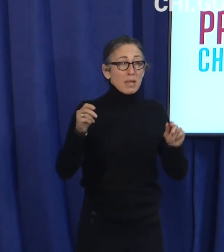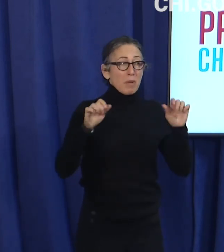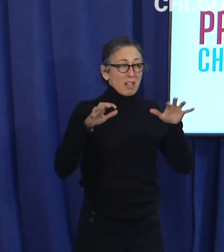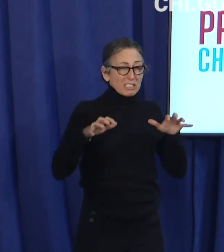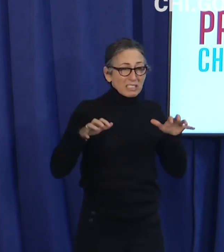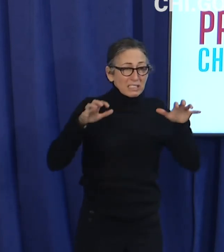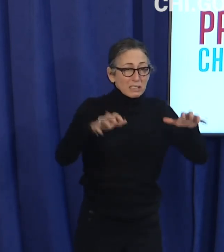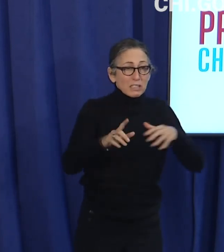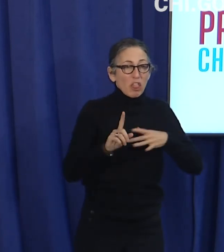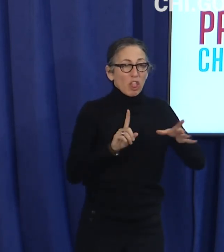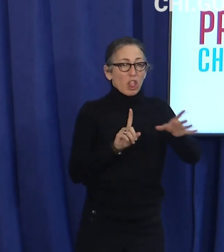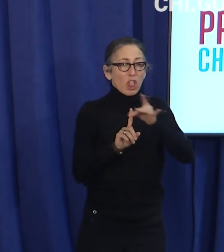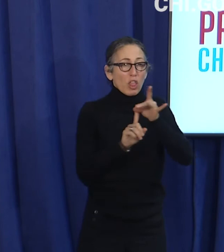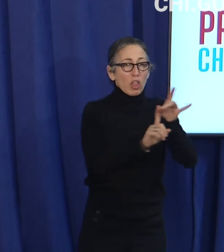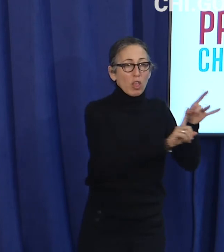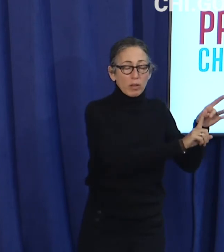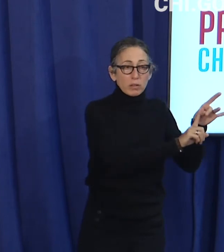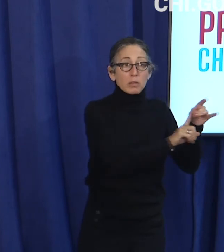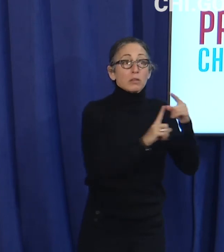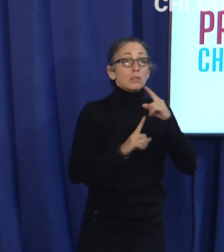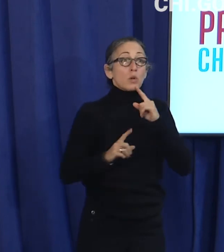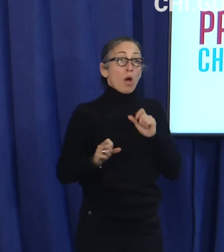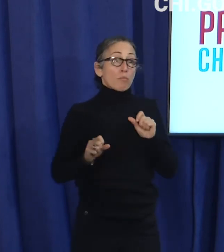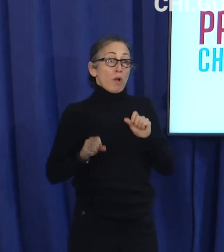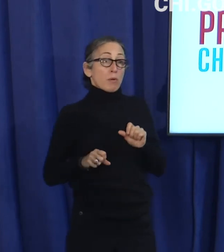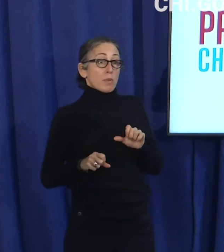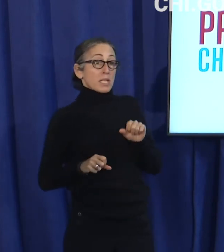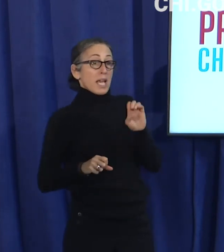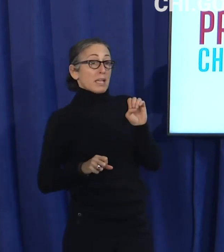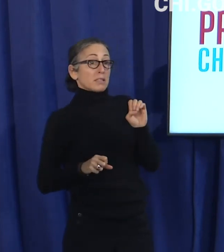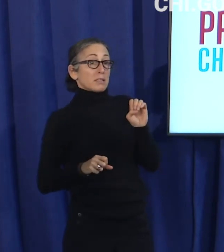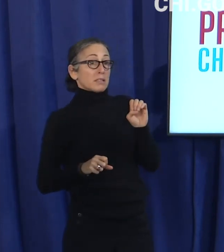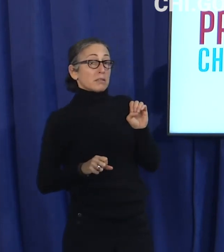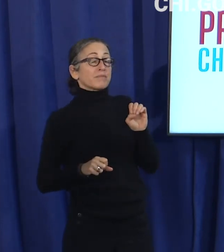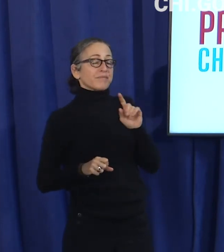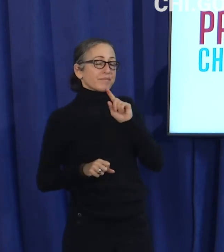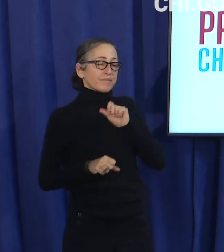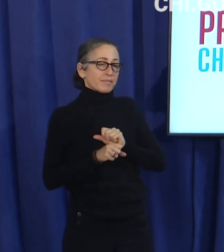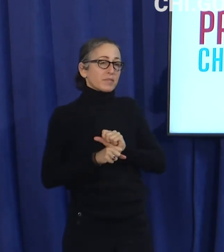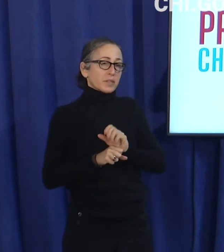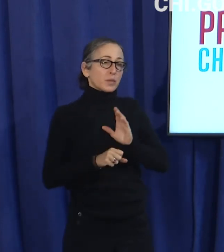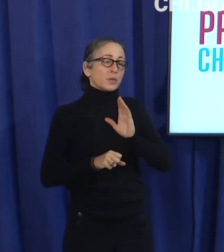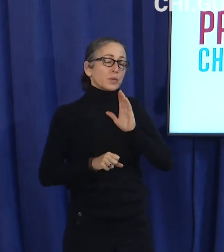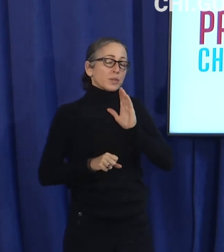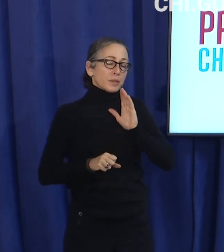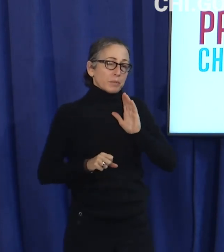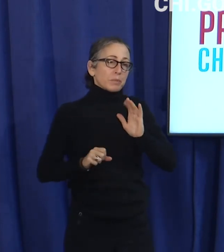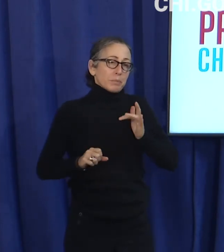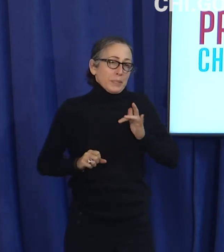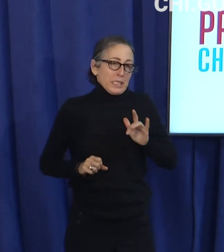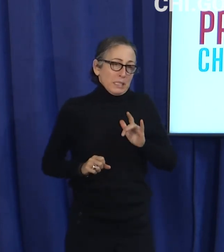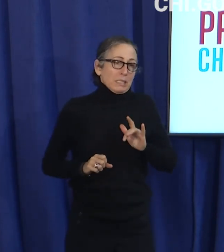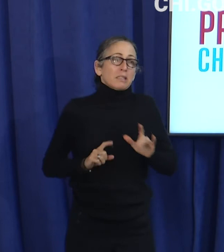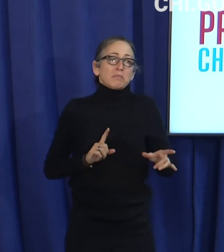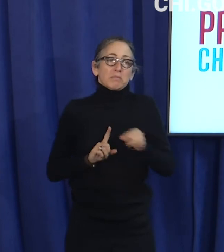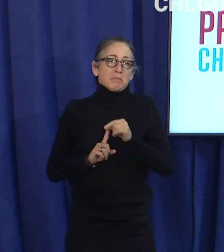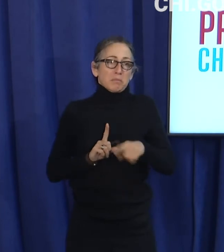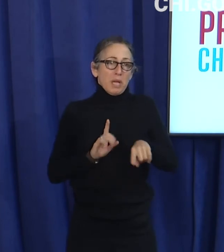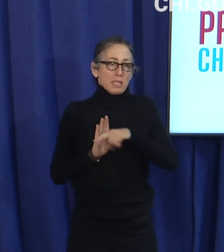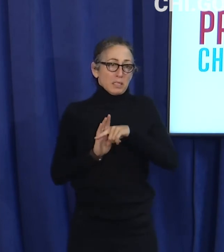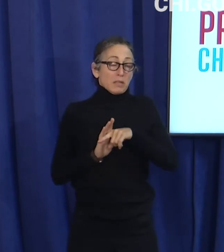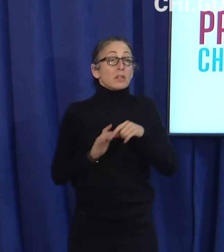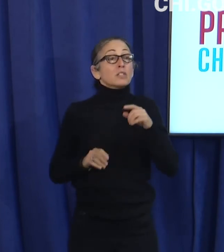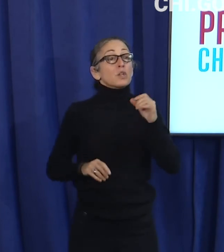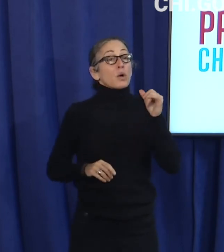right now, even a probable case is almost certainly a case. It becomes more of a problem when we're in a lower